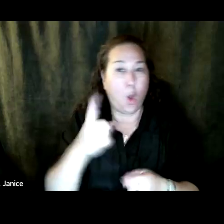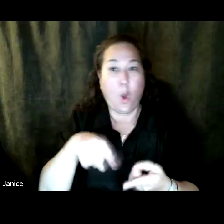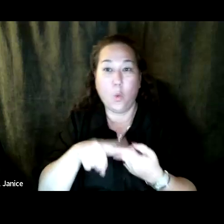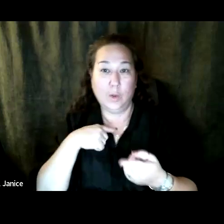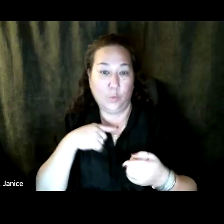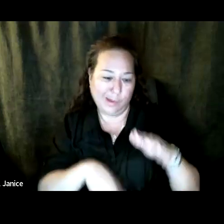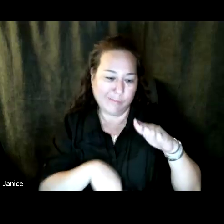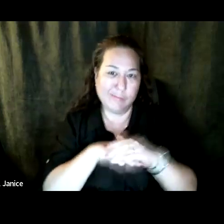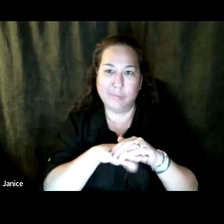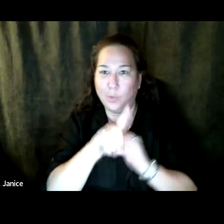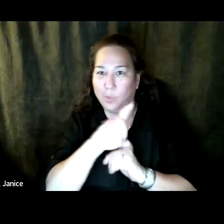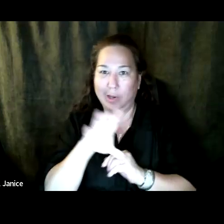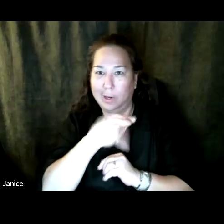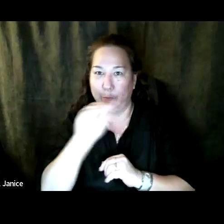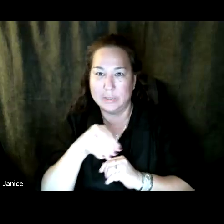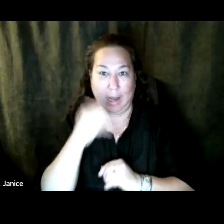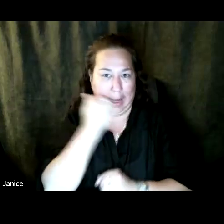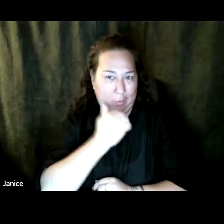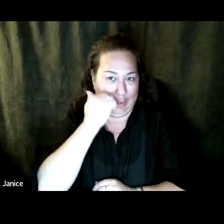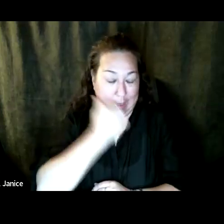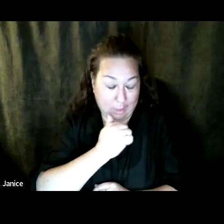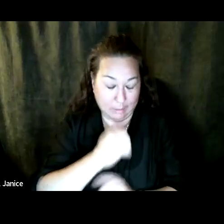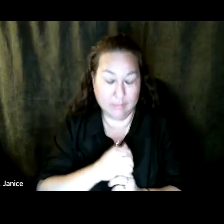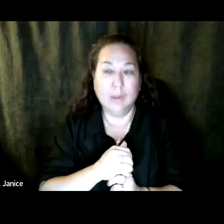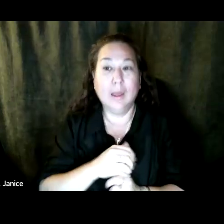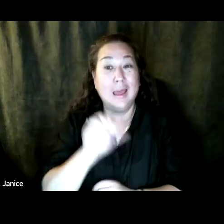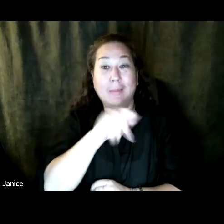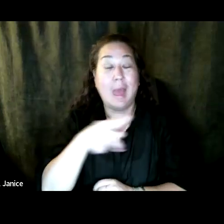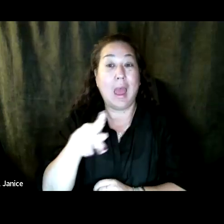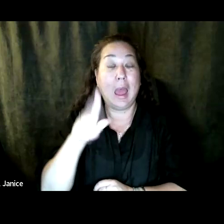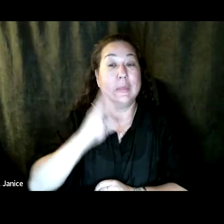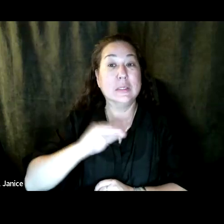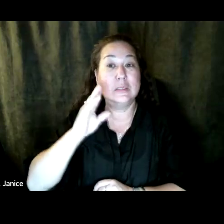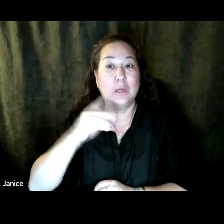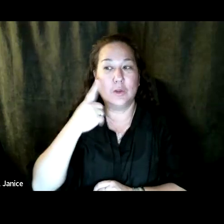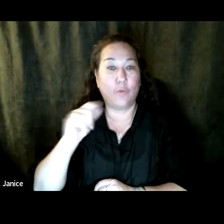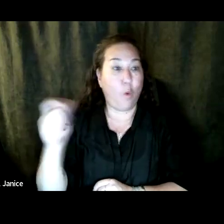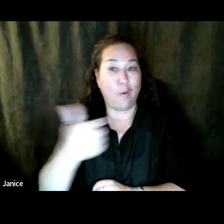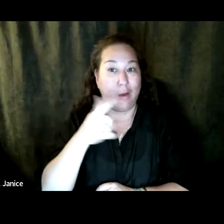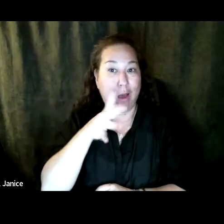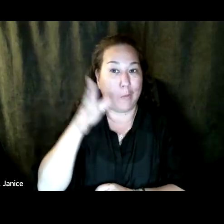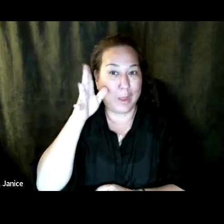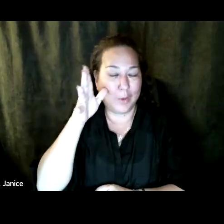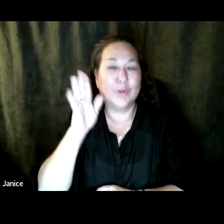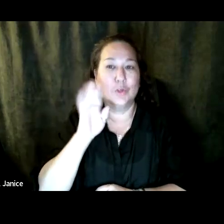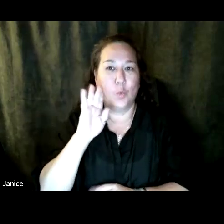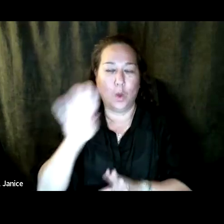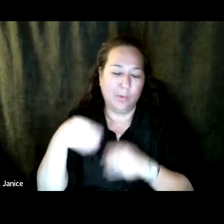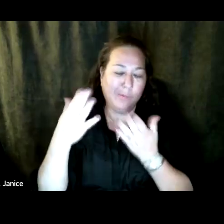on a daily basis, the app experience for parents will provide